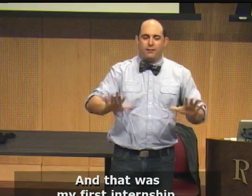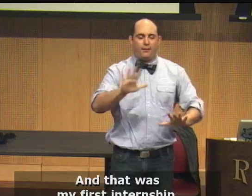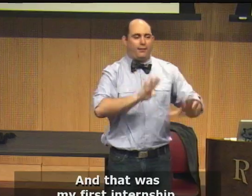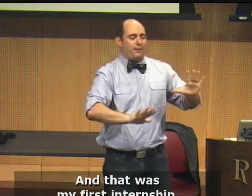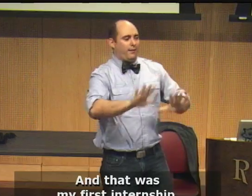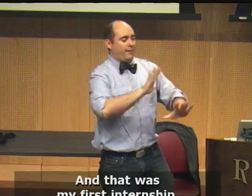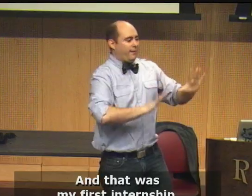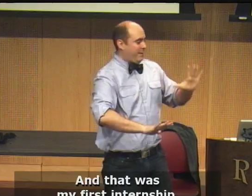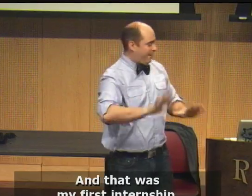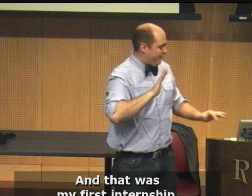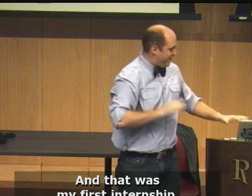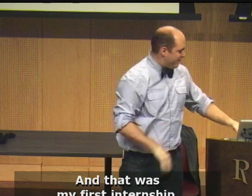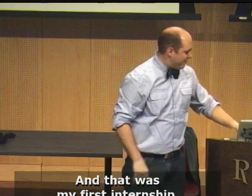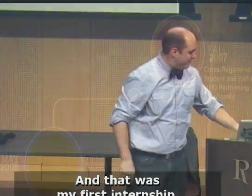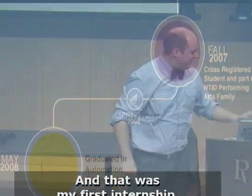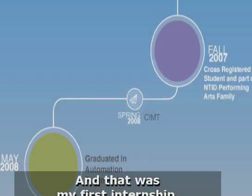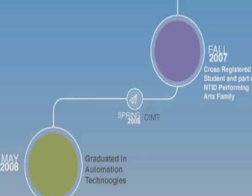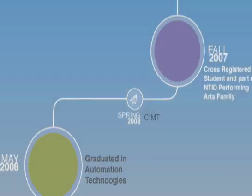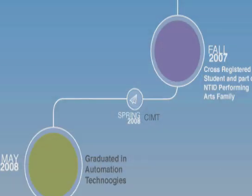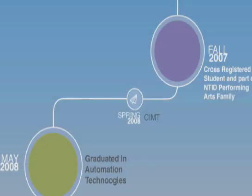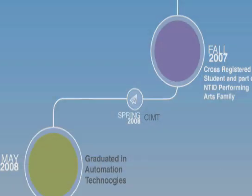And that was my first internship.